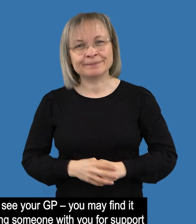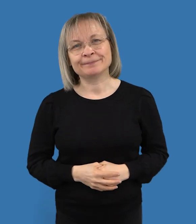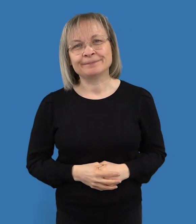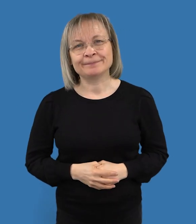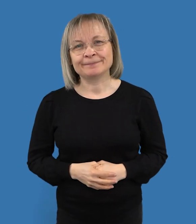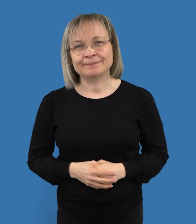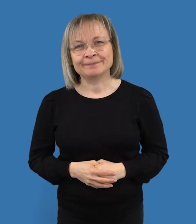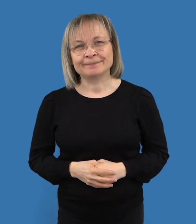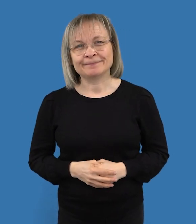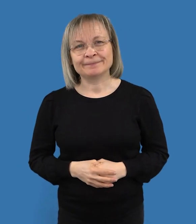support.